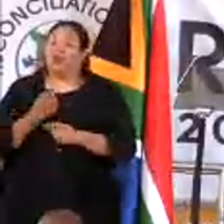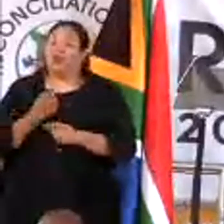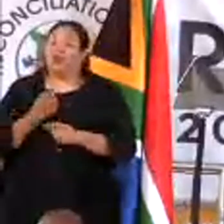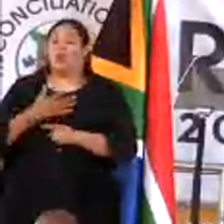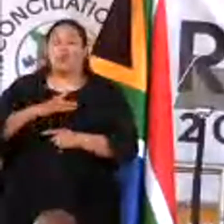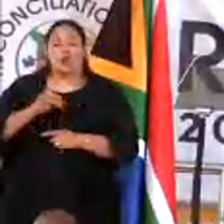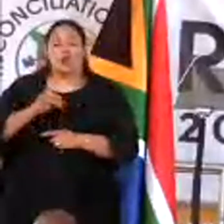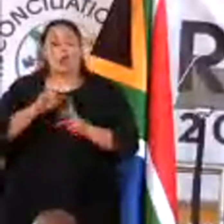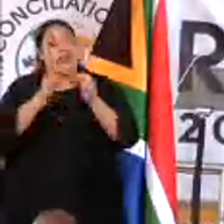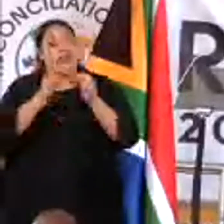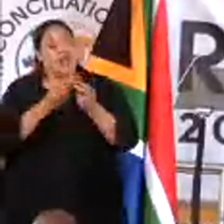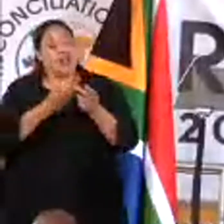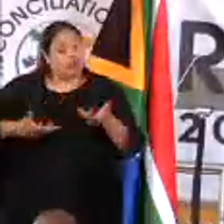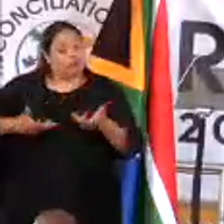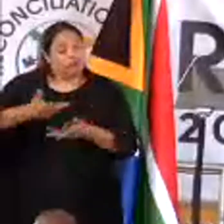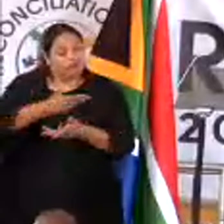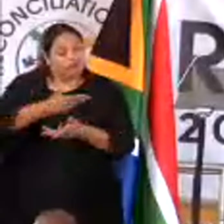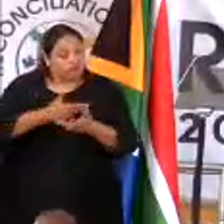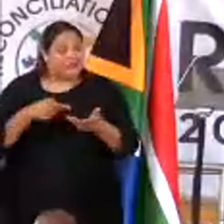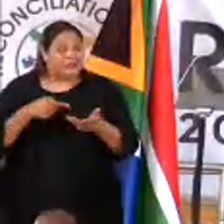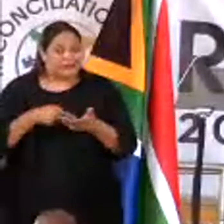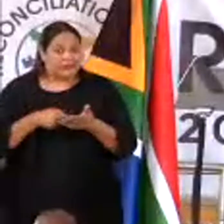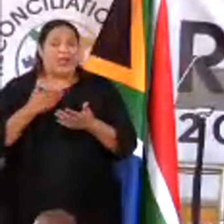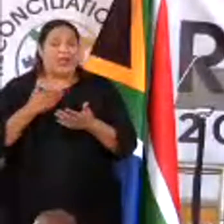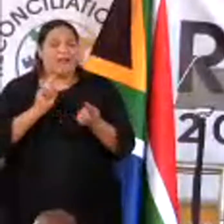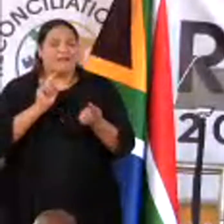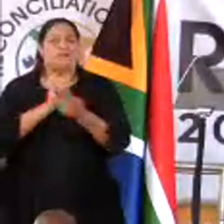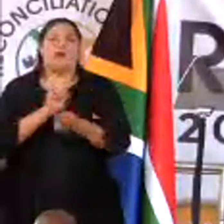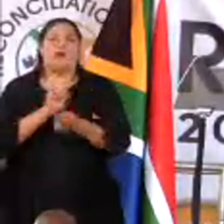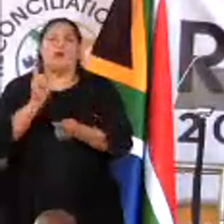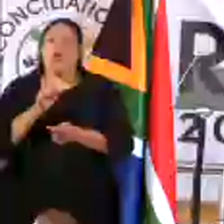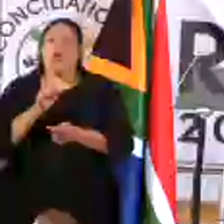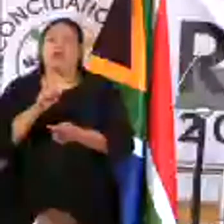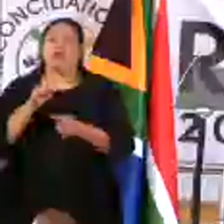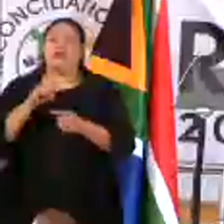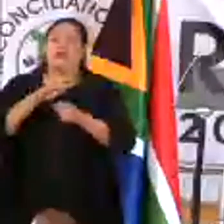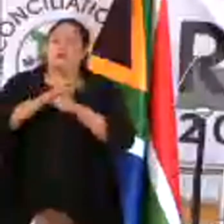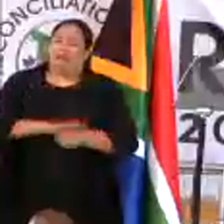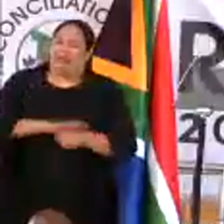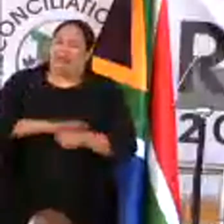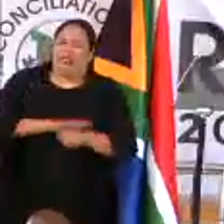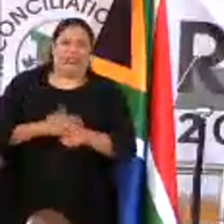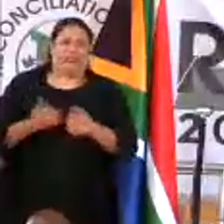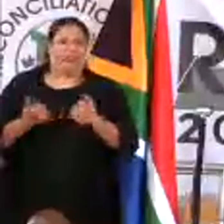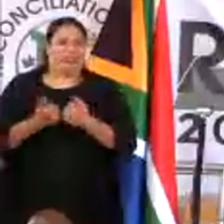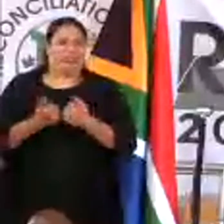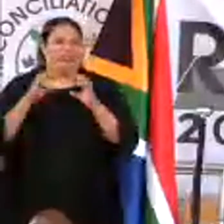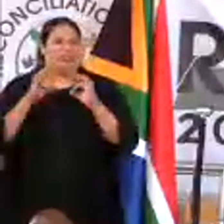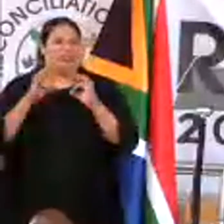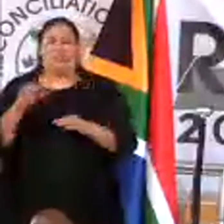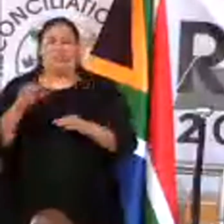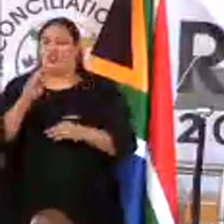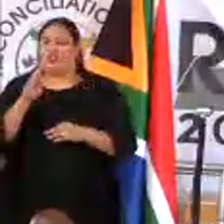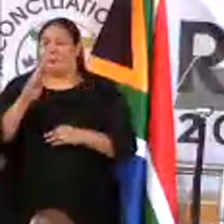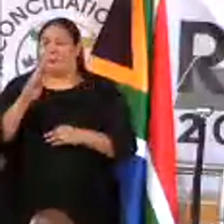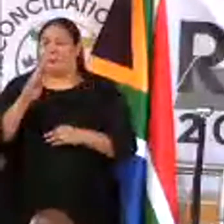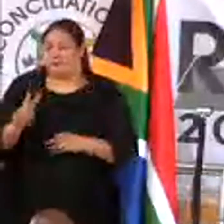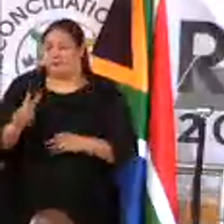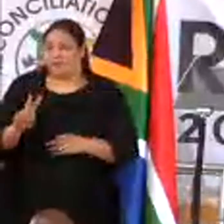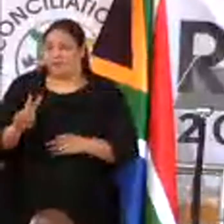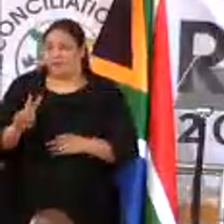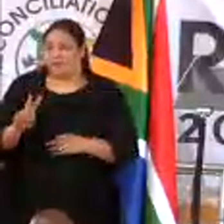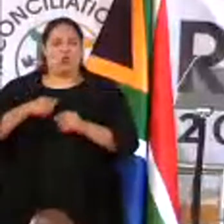want the national dialogue to address pressing challenges such as gender-based violence